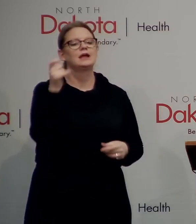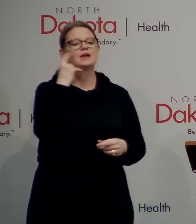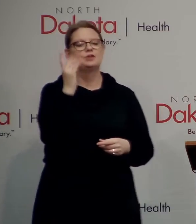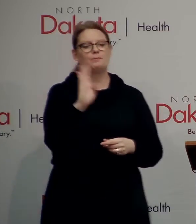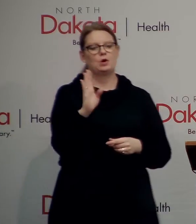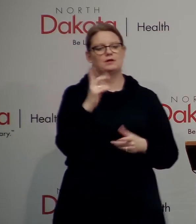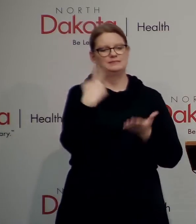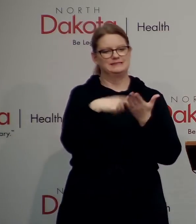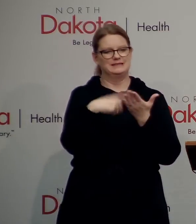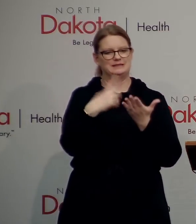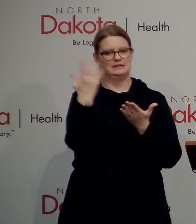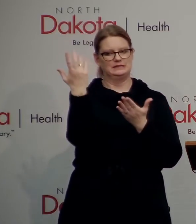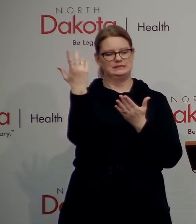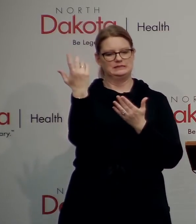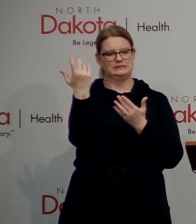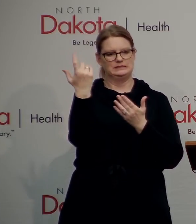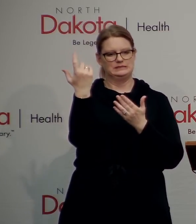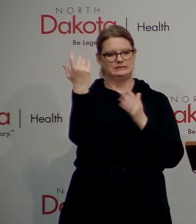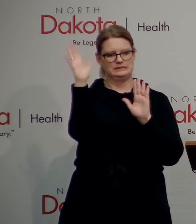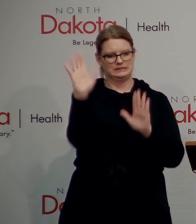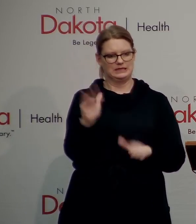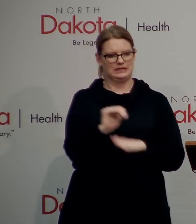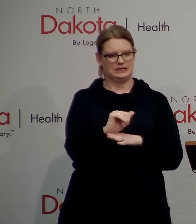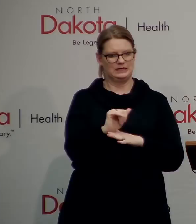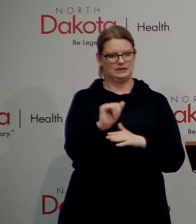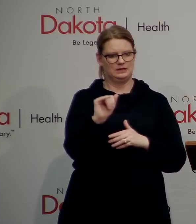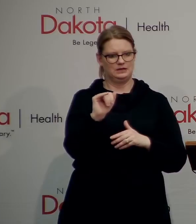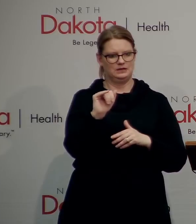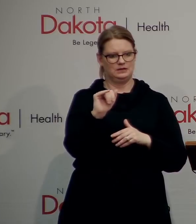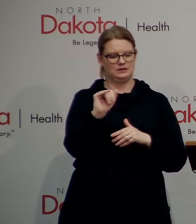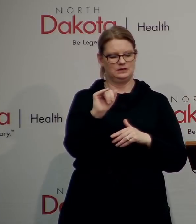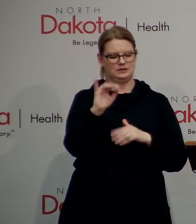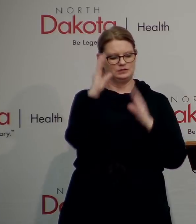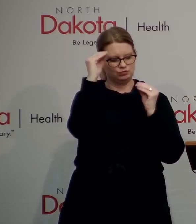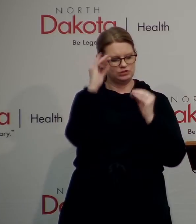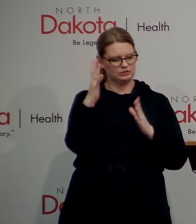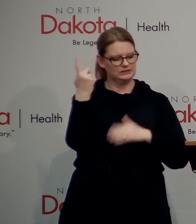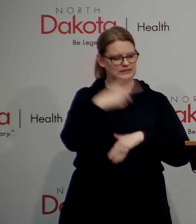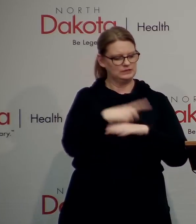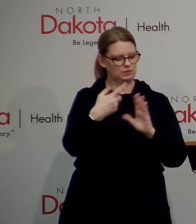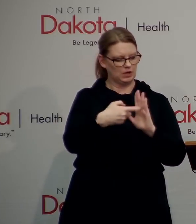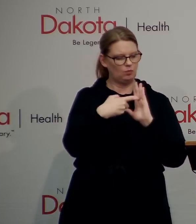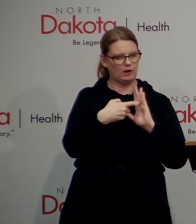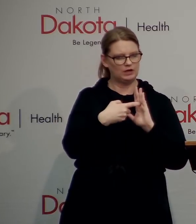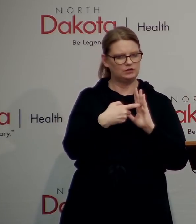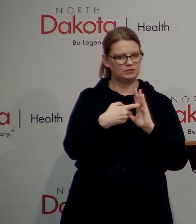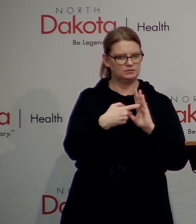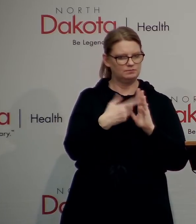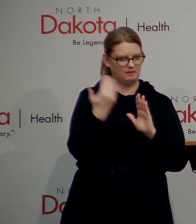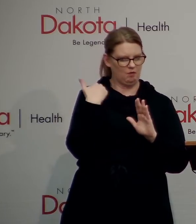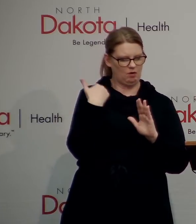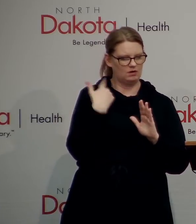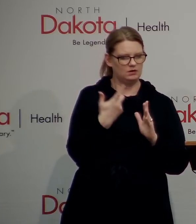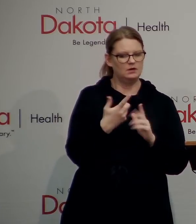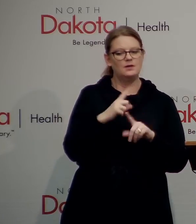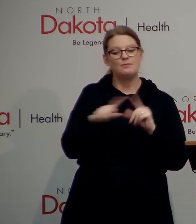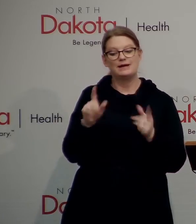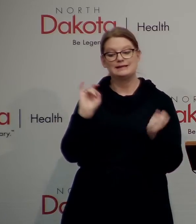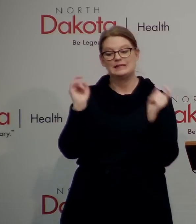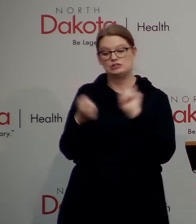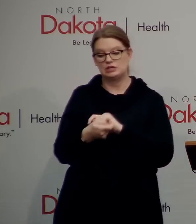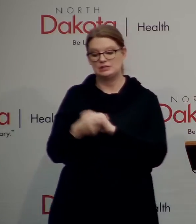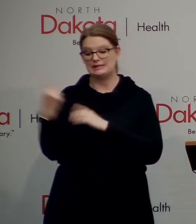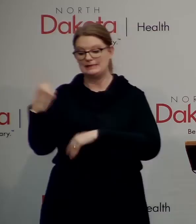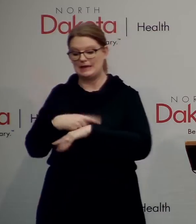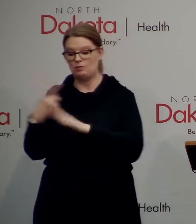was a required 175 days of instructional days that was required. 2019 session exchanged the